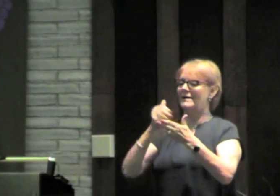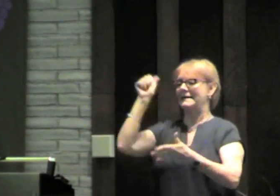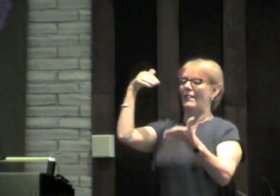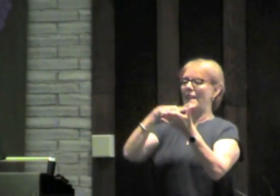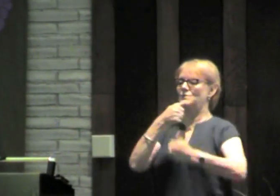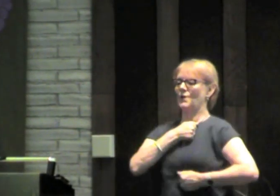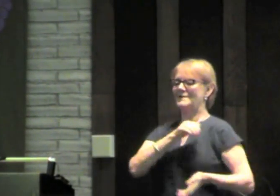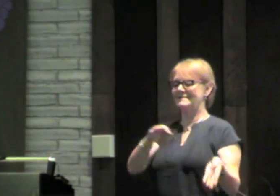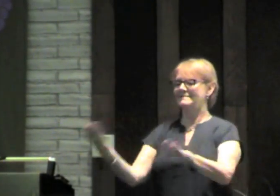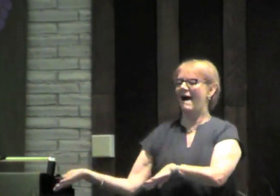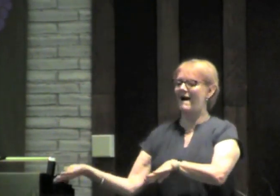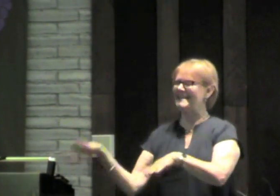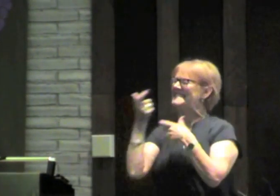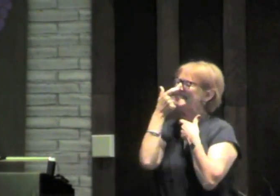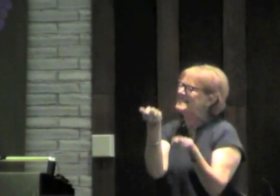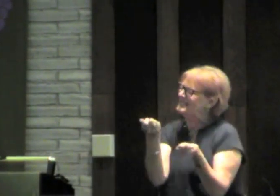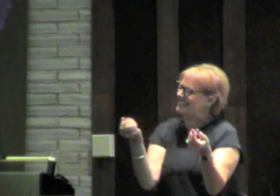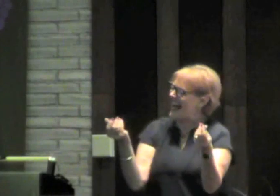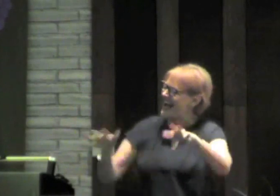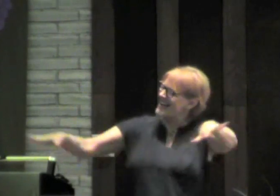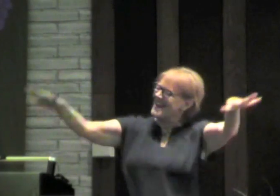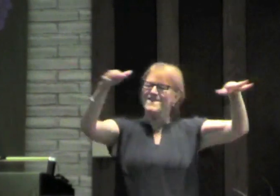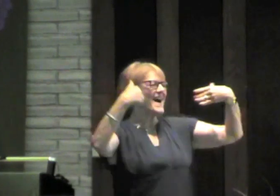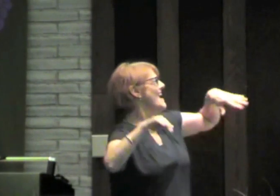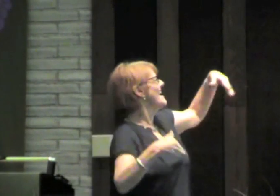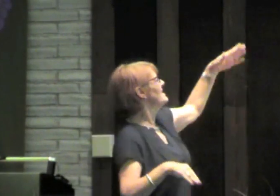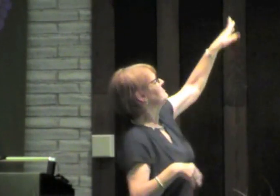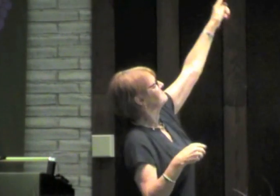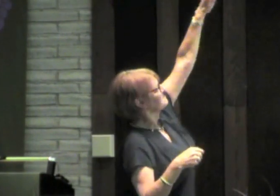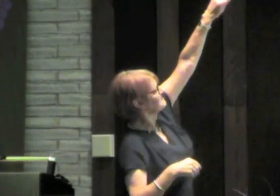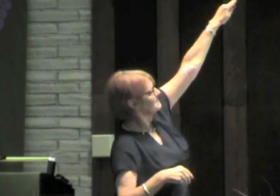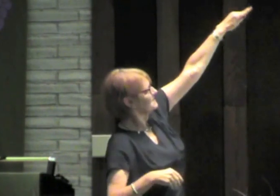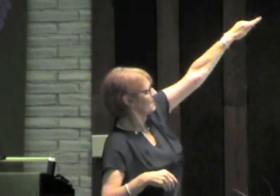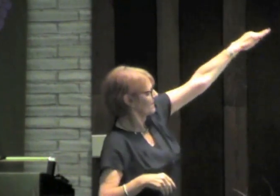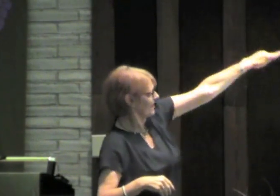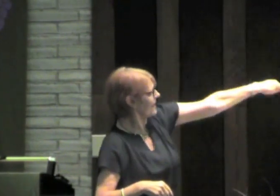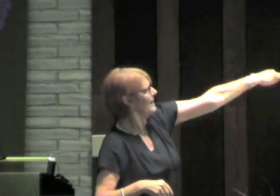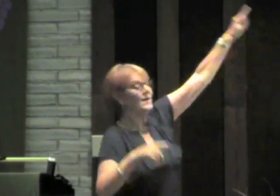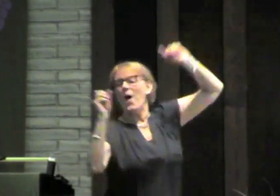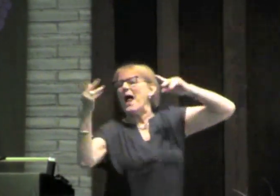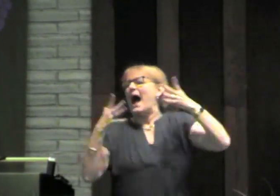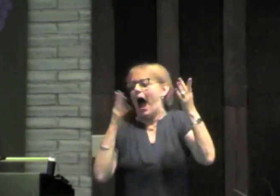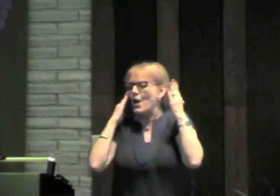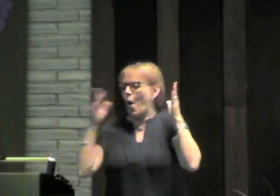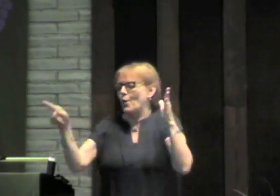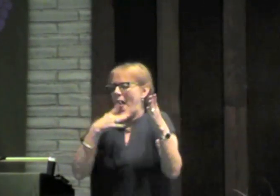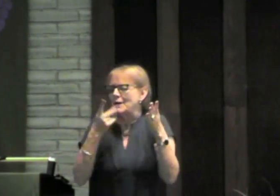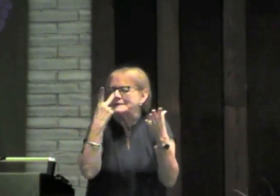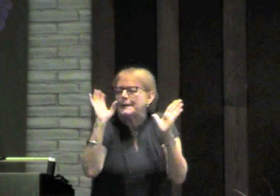tumbling down, and all 10,000 soldiers of their enemies were perished. So then we traveled